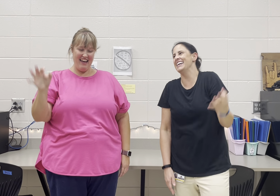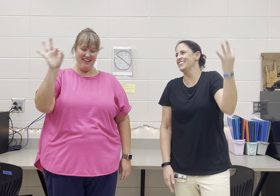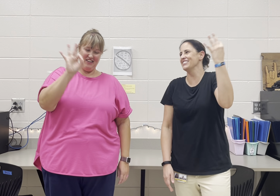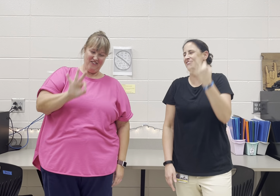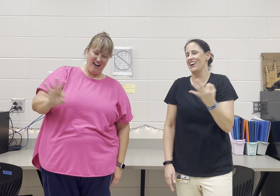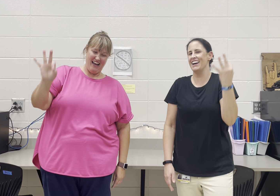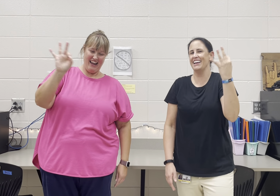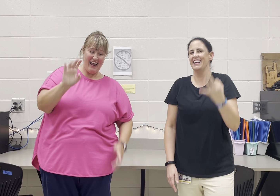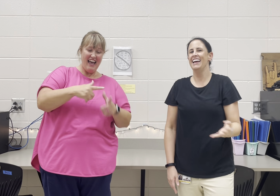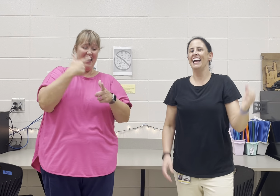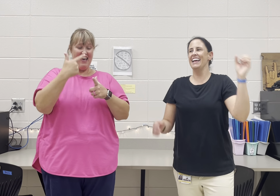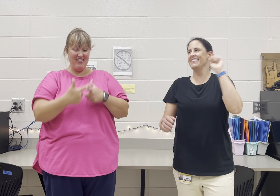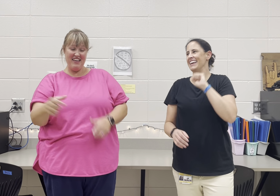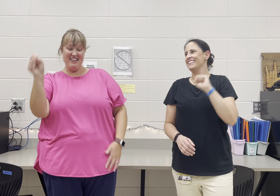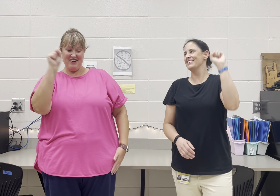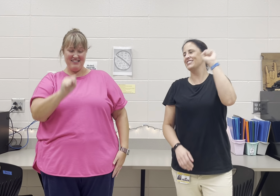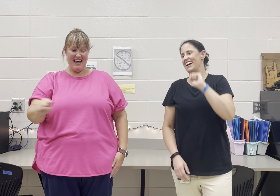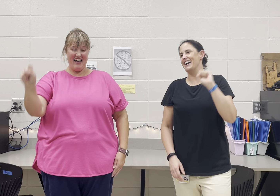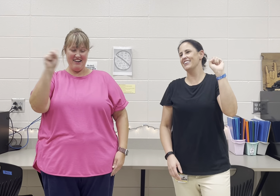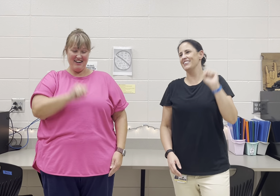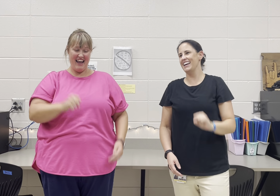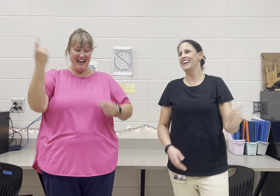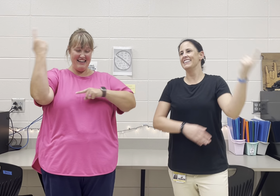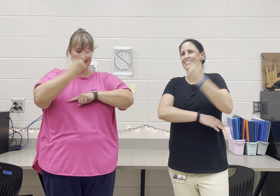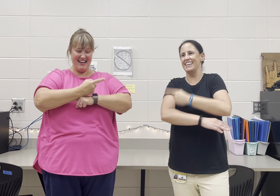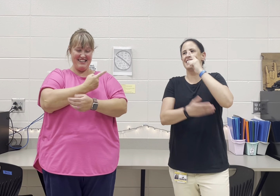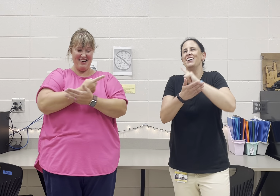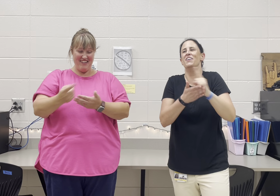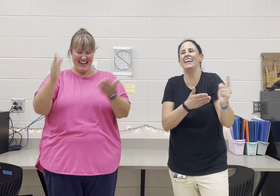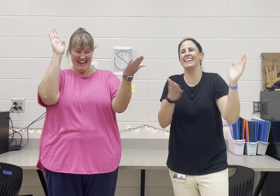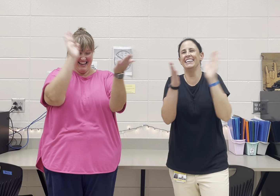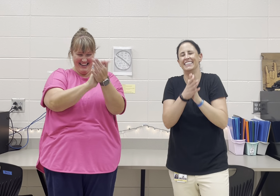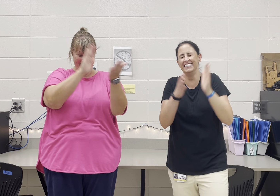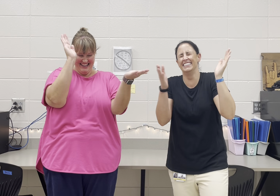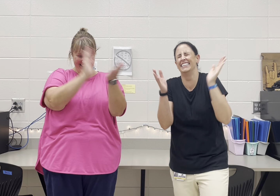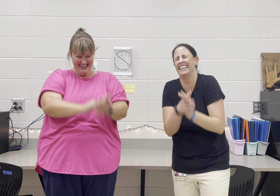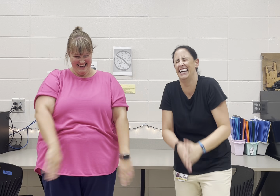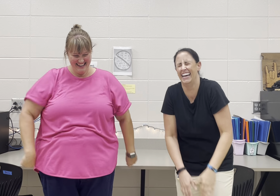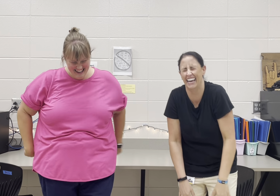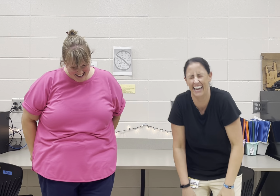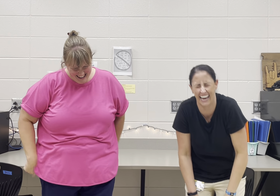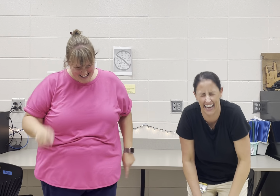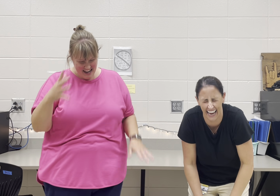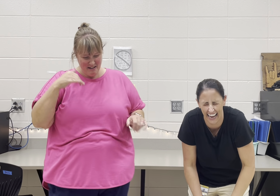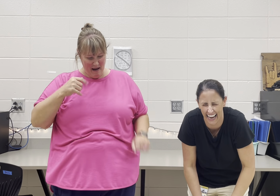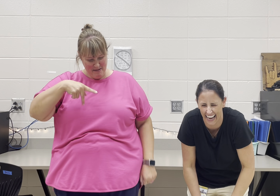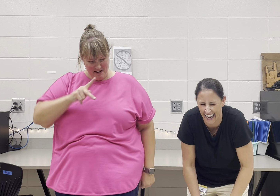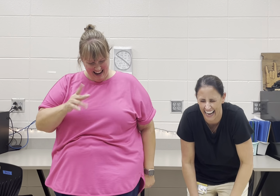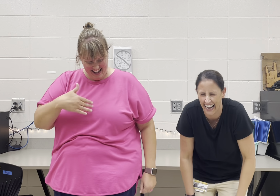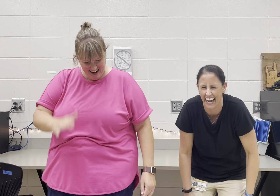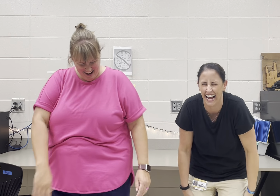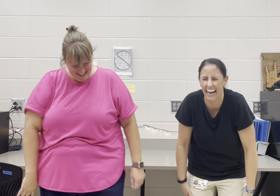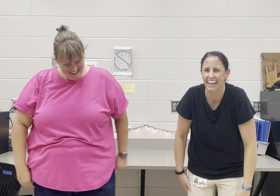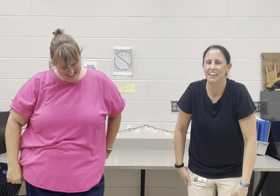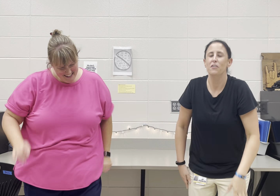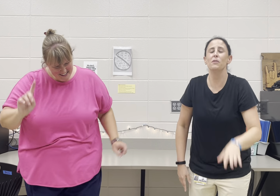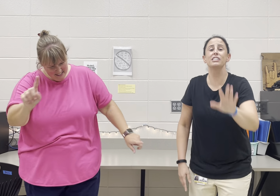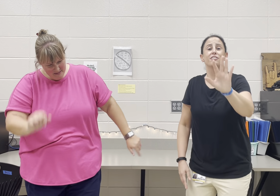and there's Friday, and then there's Saturday, days of the week. Take you back to pre-K there. Which,